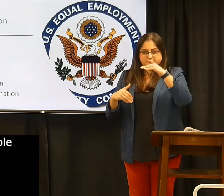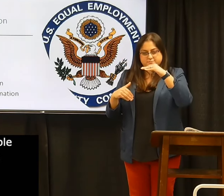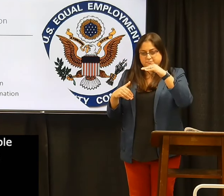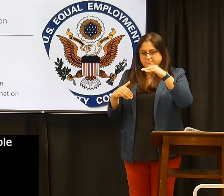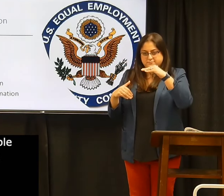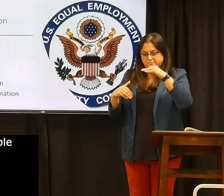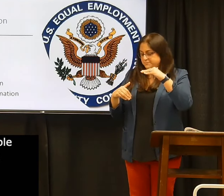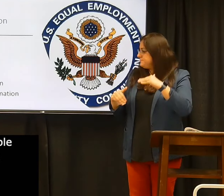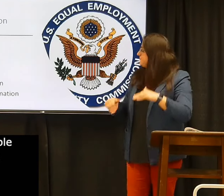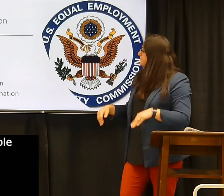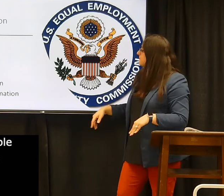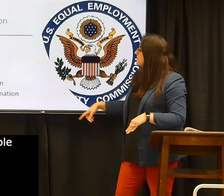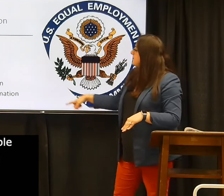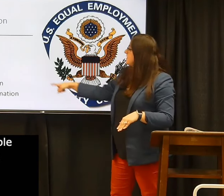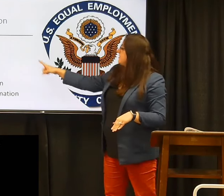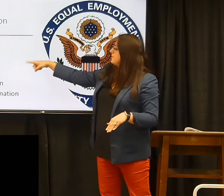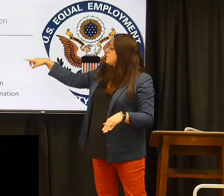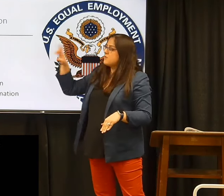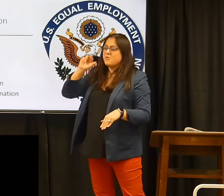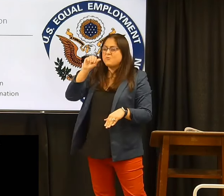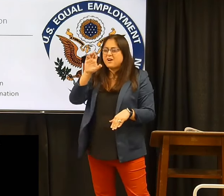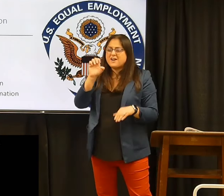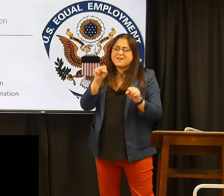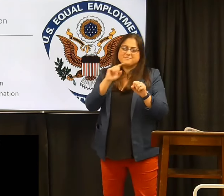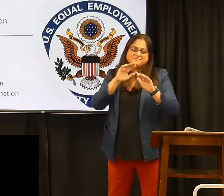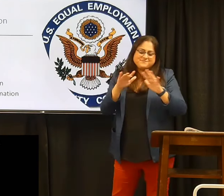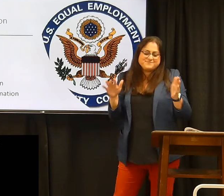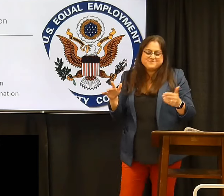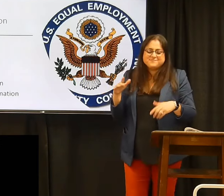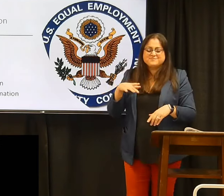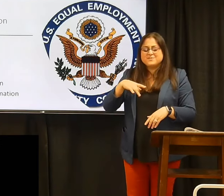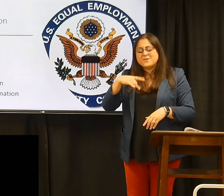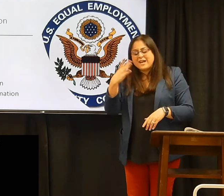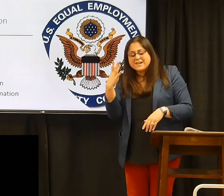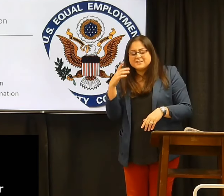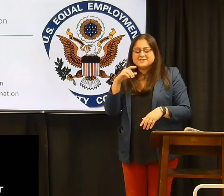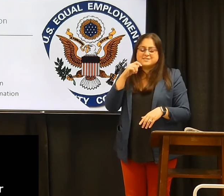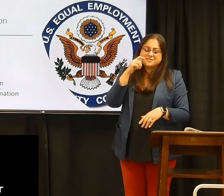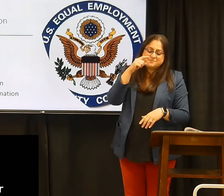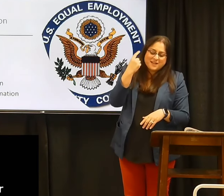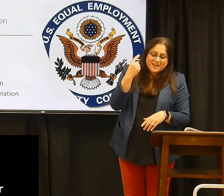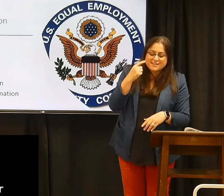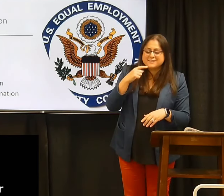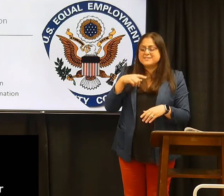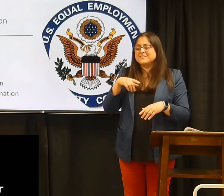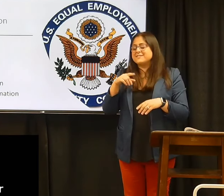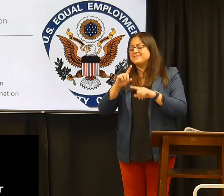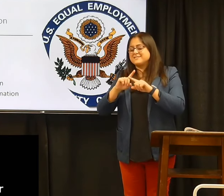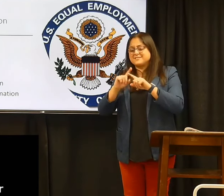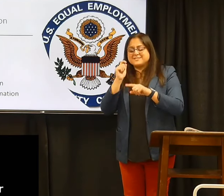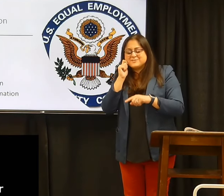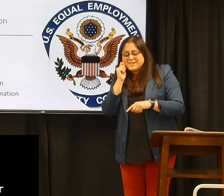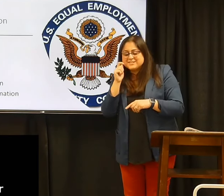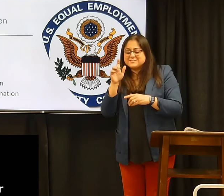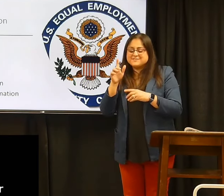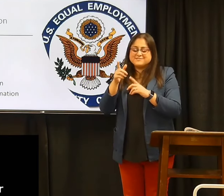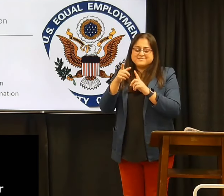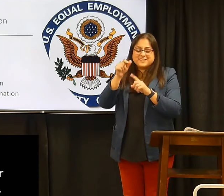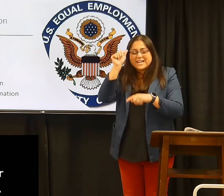than 40, then it's not. It doesn't apply to you. Race can be white, black, skin